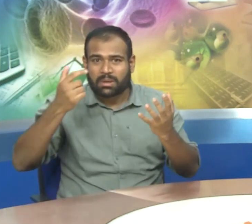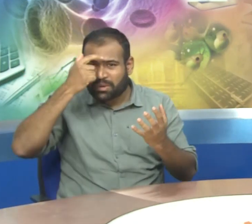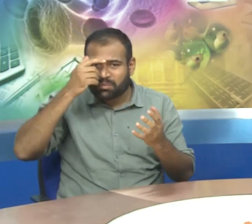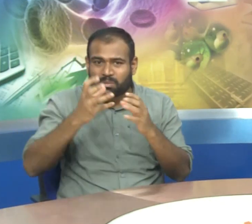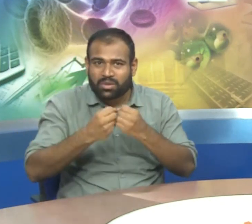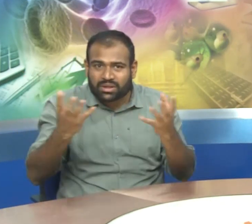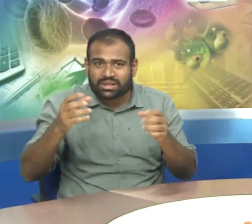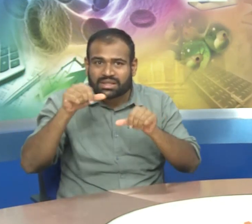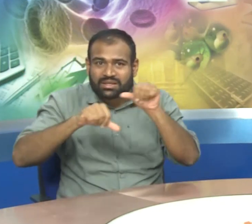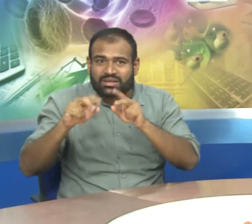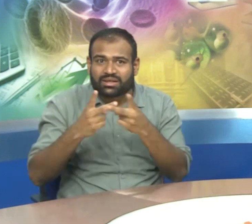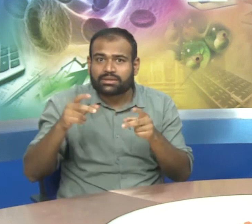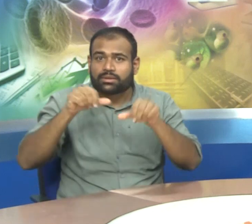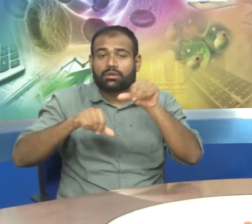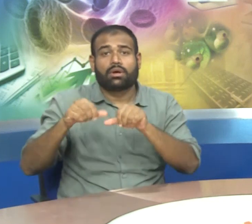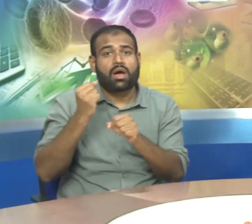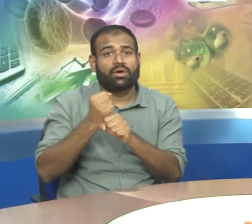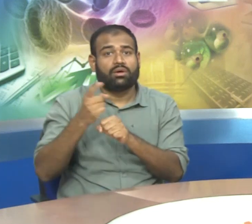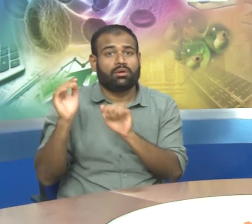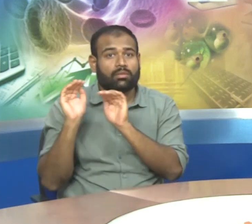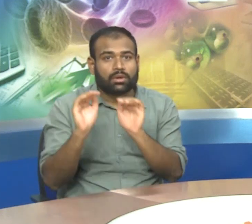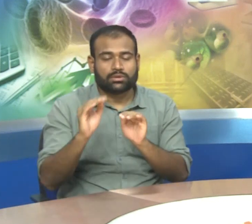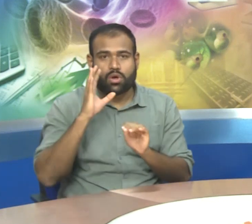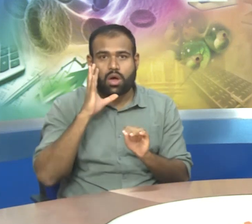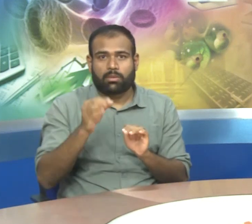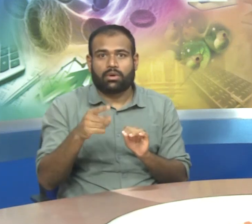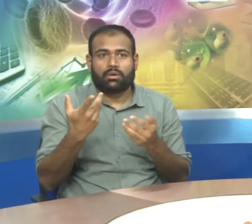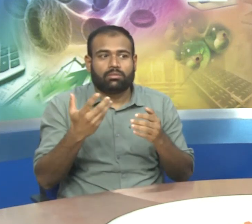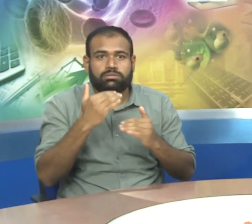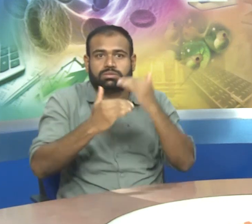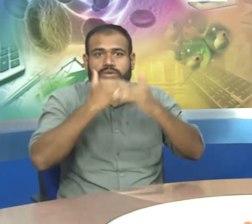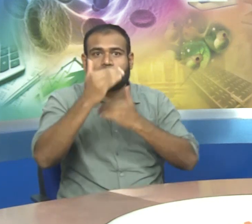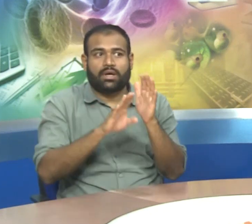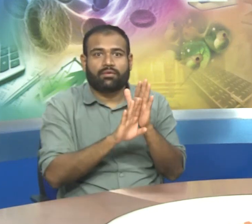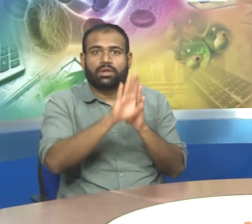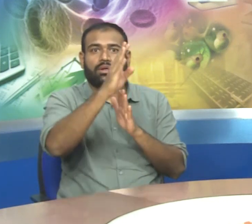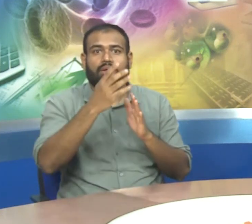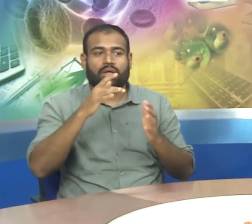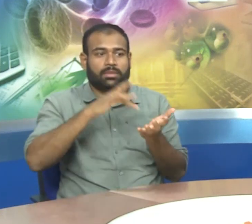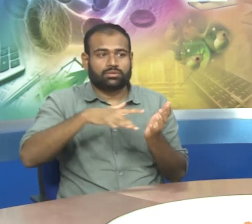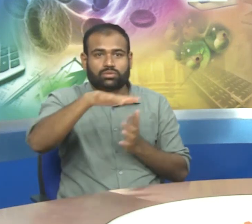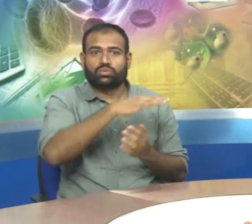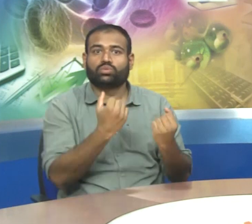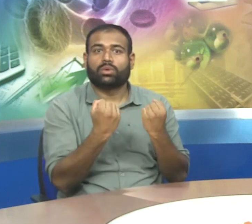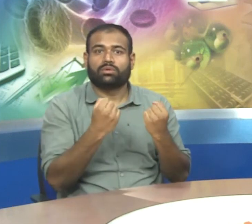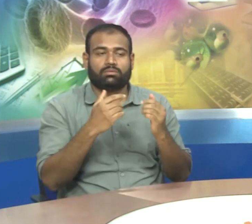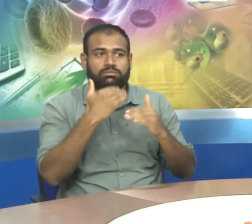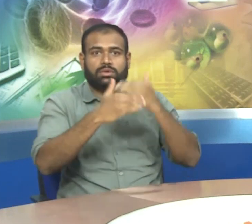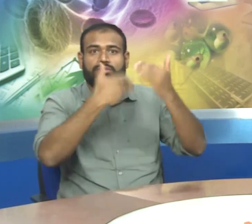defense sciences, nuclear sciences, etc., which contributed to growth developments.